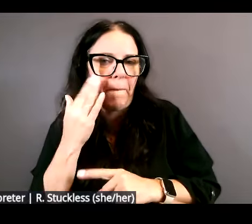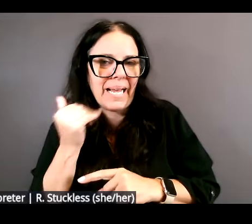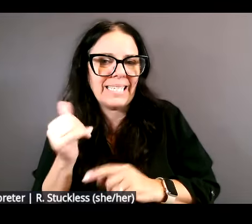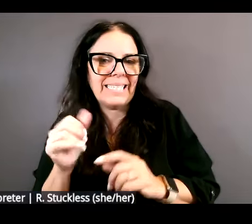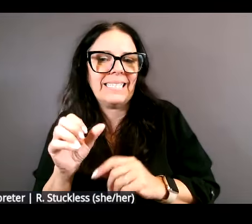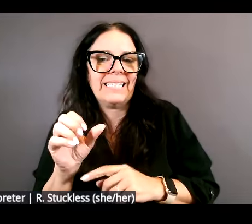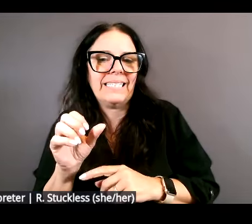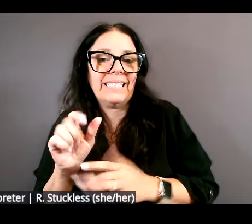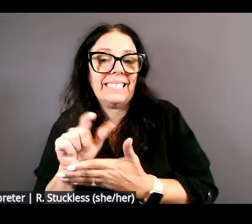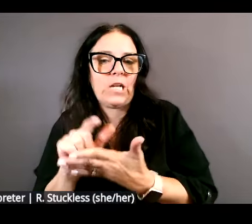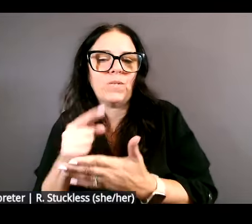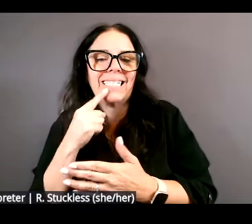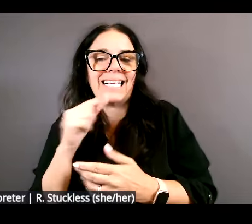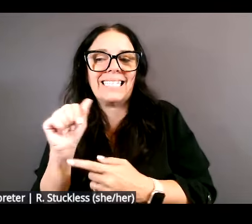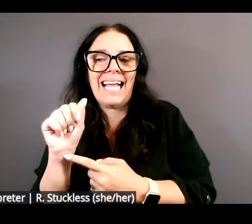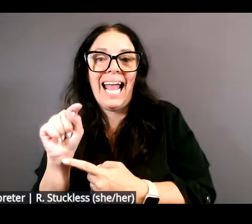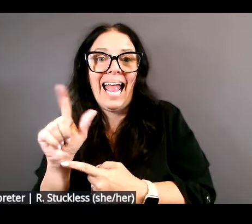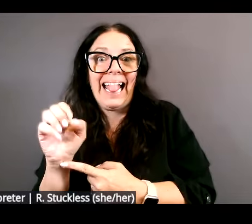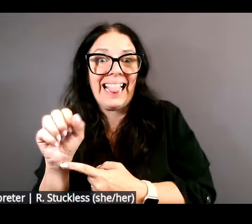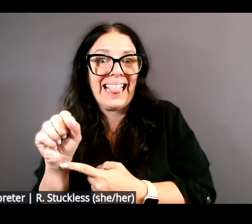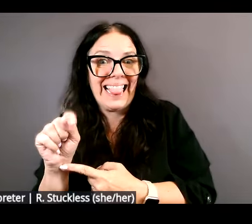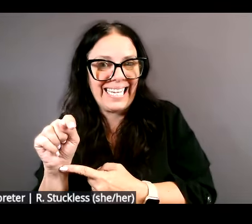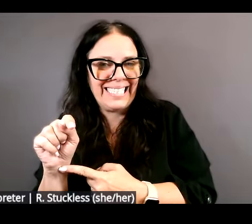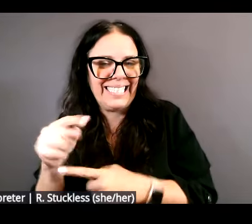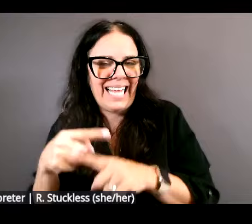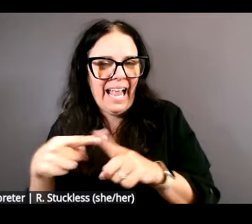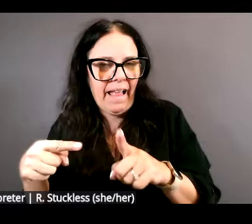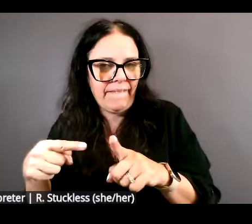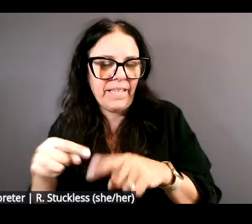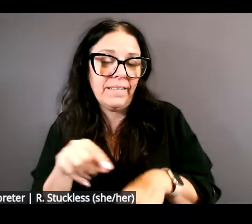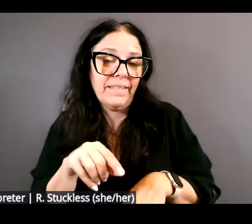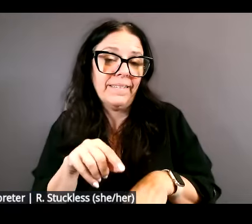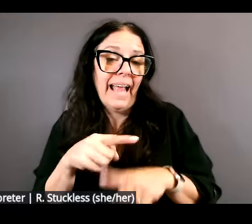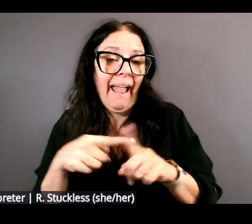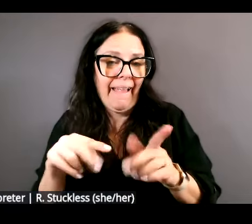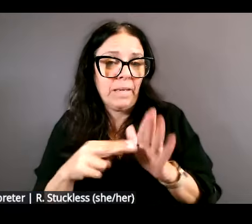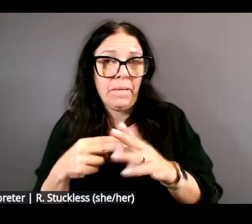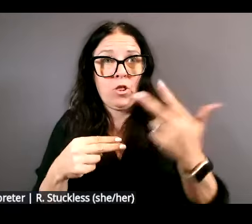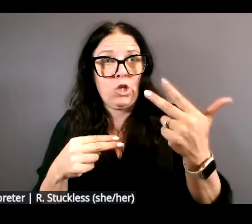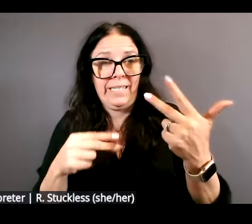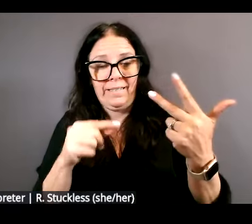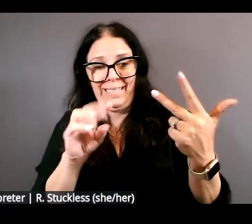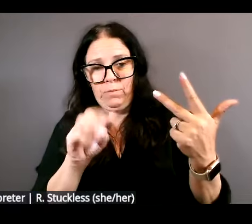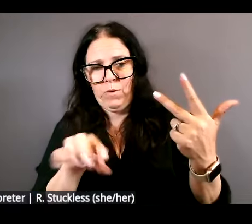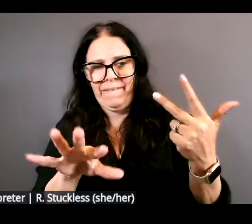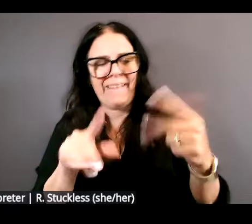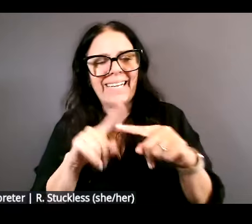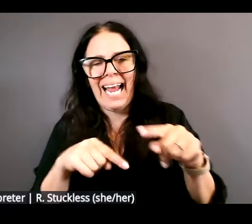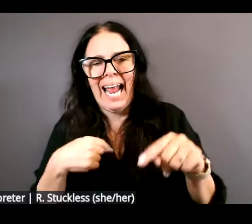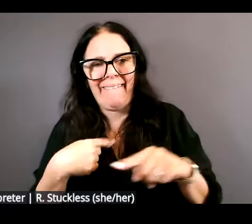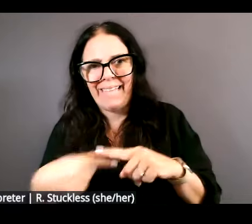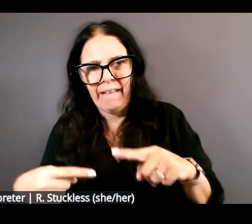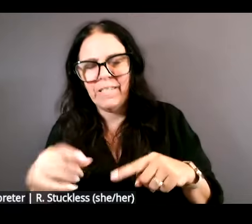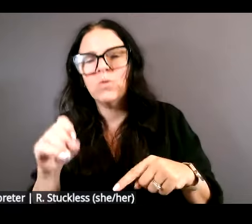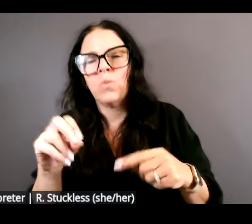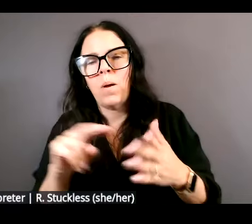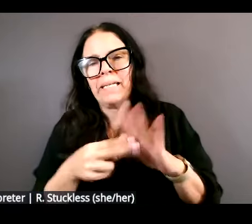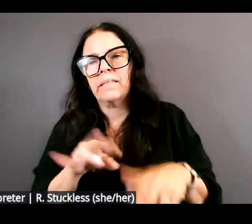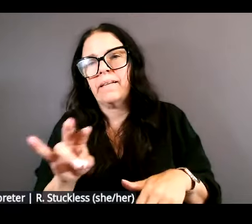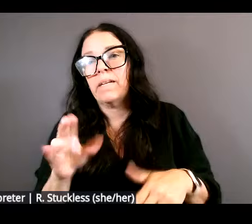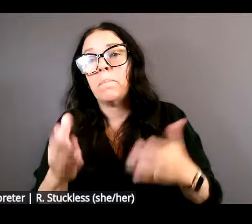half. So because half is technically 6.5 and you can't have half of a congressional district. So I think for that, it might make sense just to